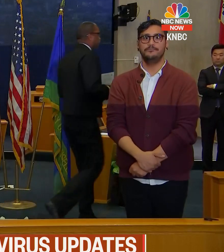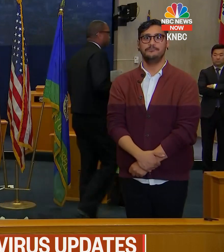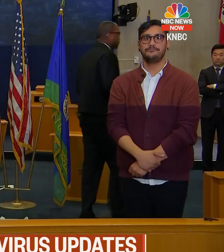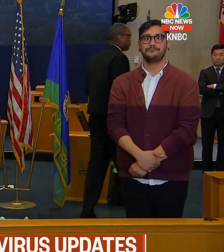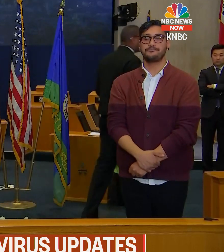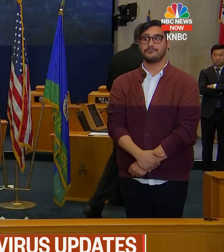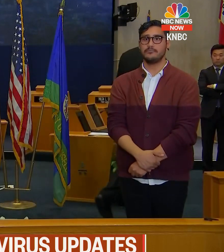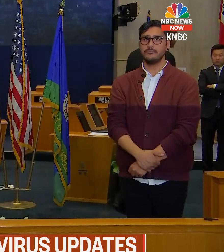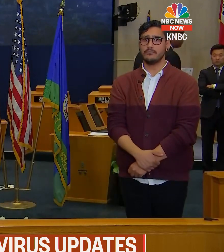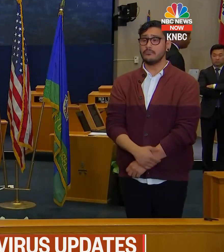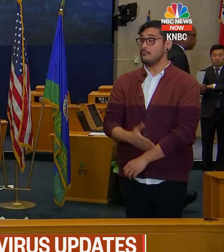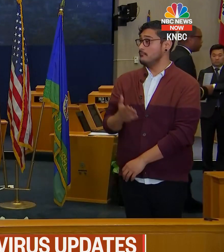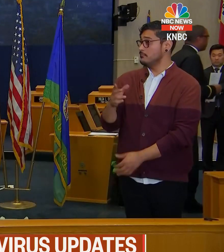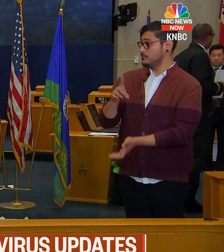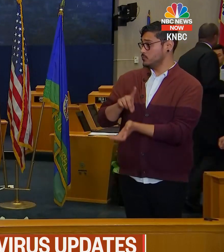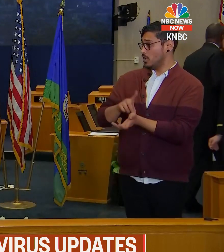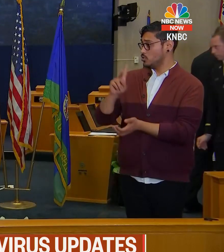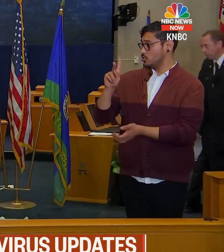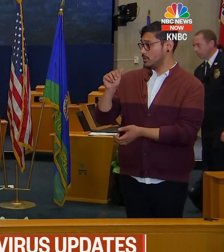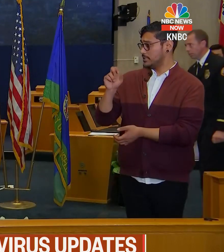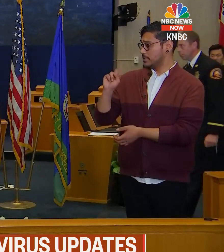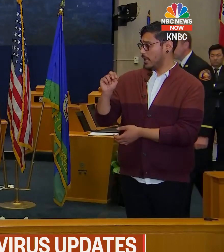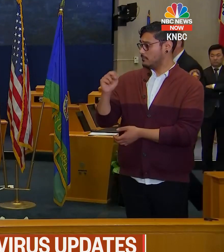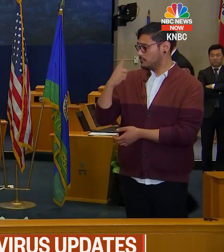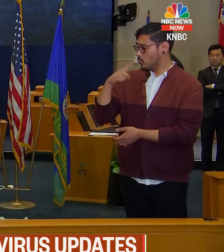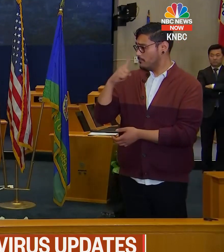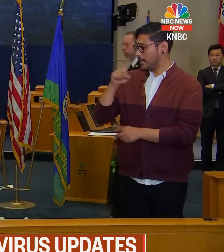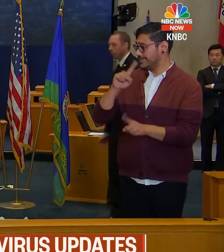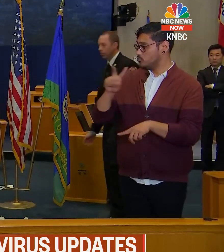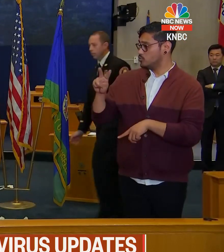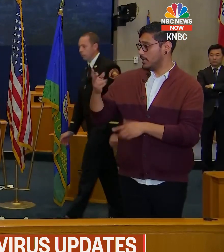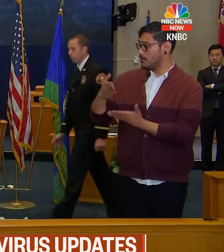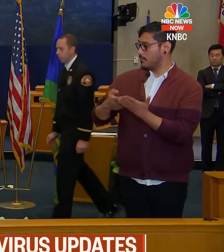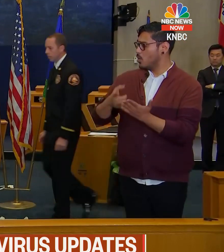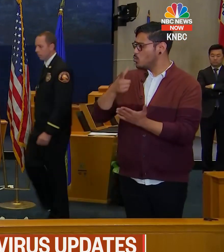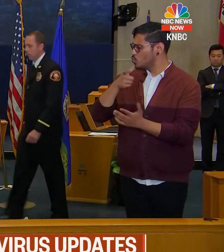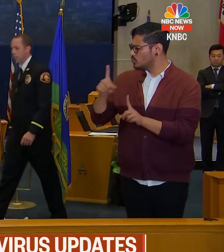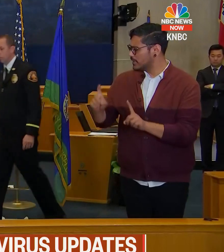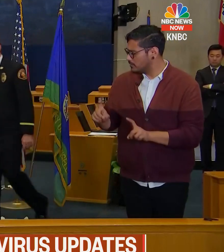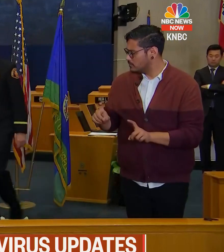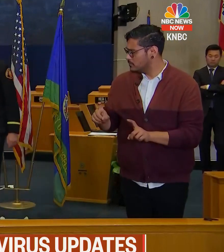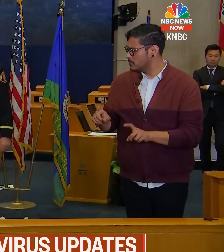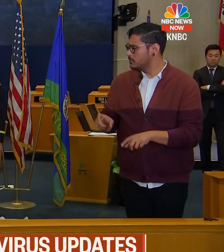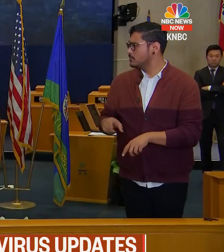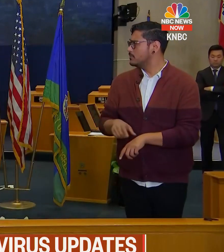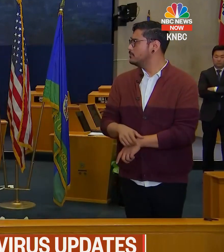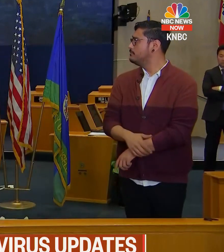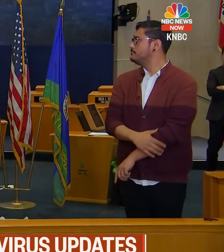And then, Dr. Kazan, if you want to answer the second part about how we're determining who's going to get tested.